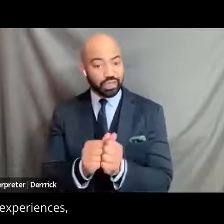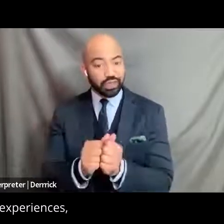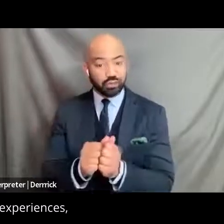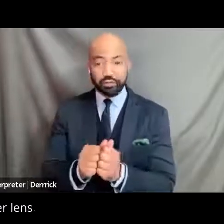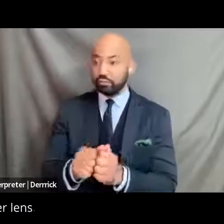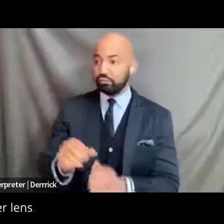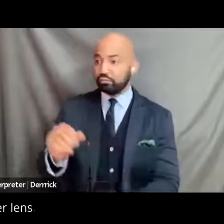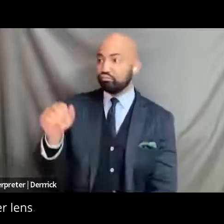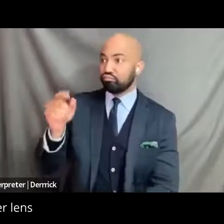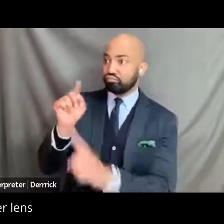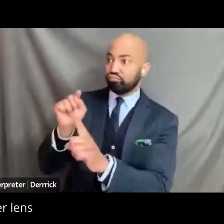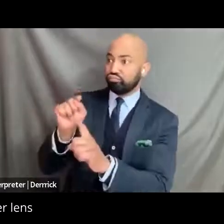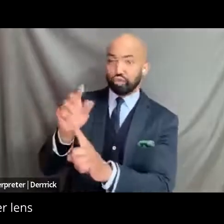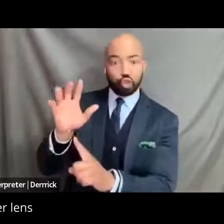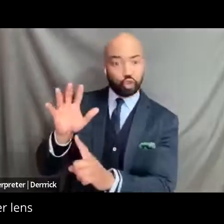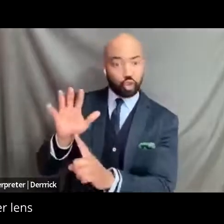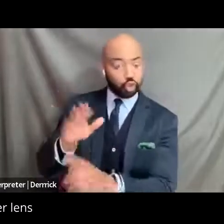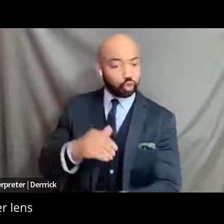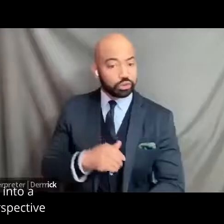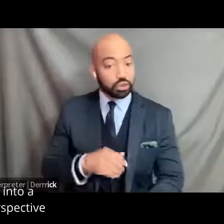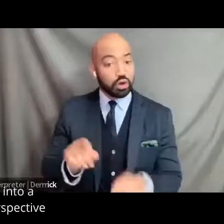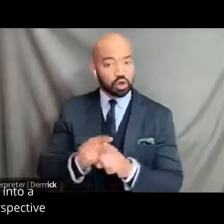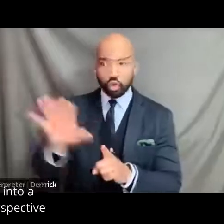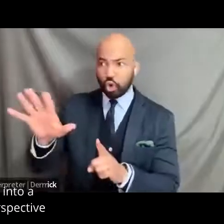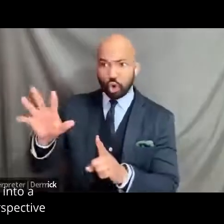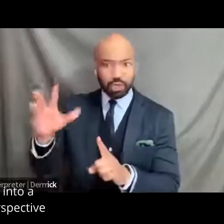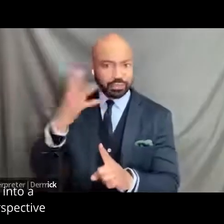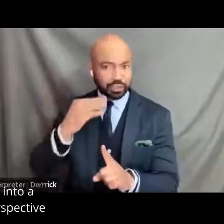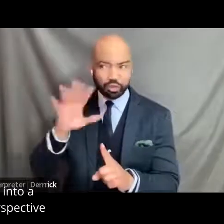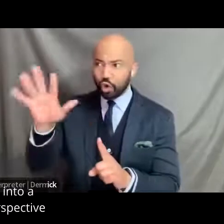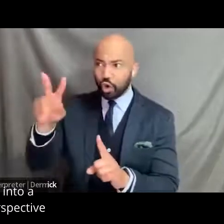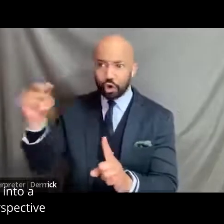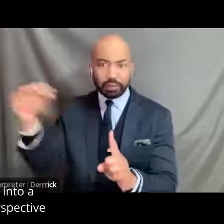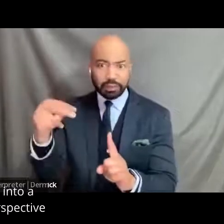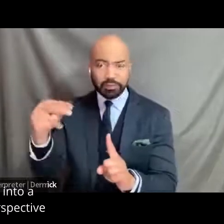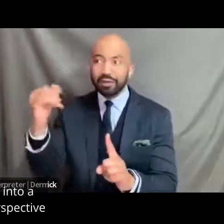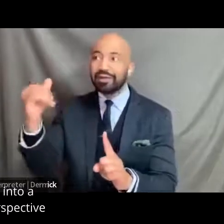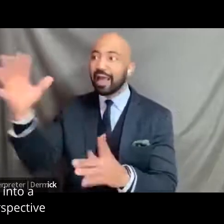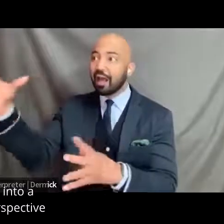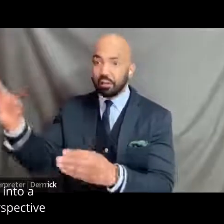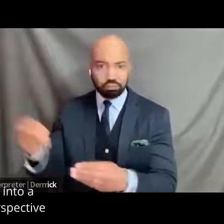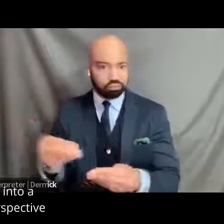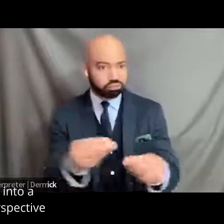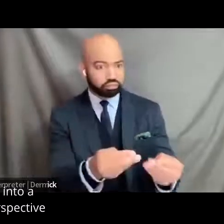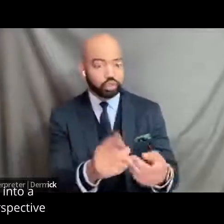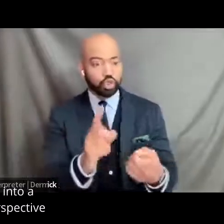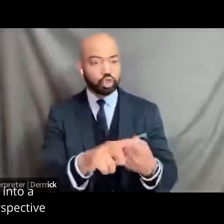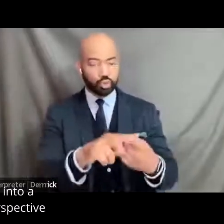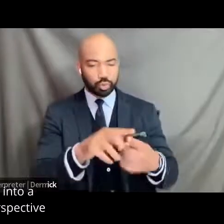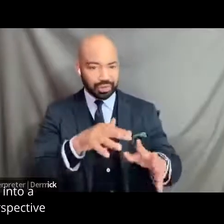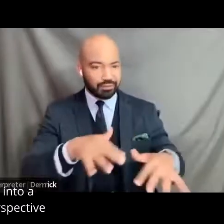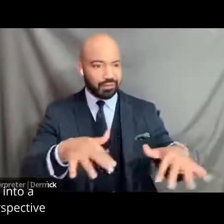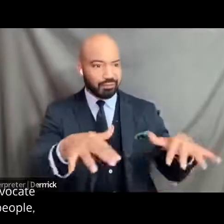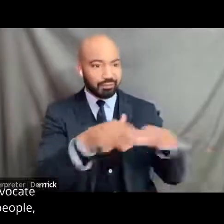experiences be able to pull her lens and bring that all into a platform um and a perspective that can